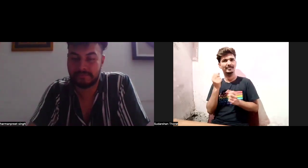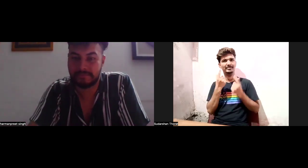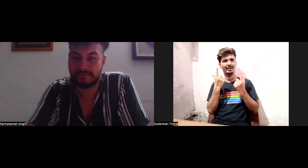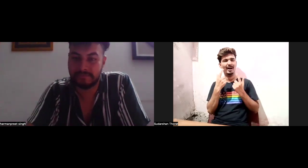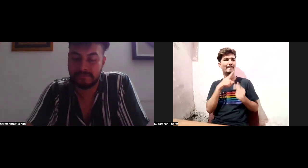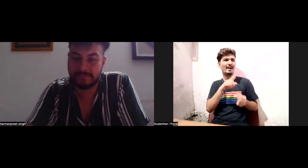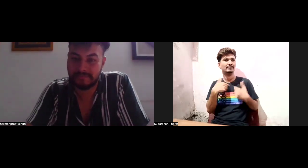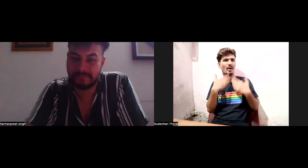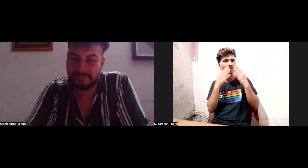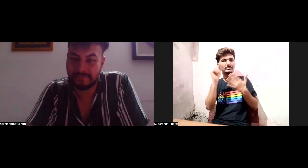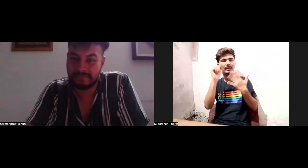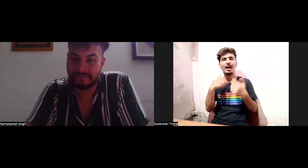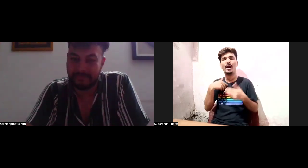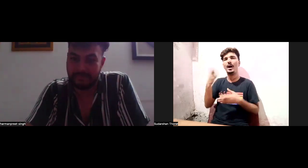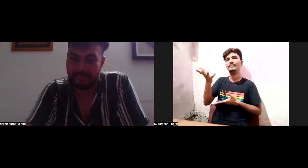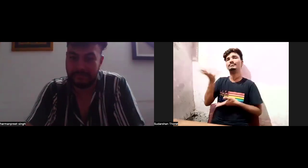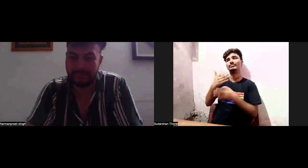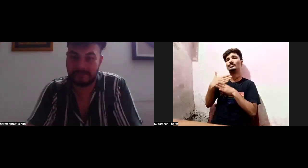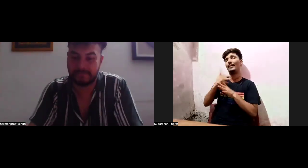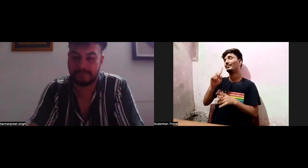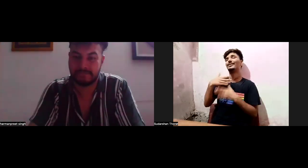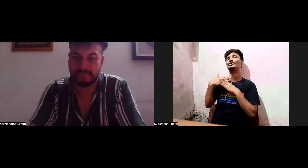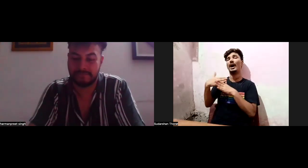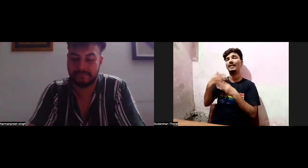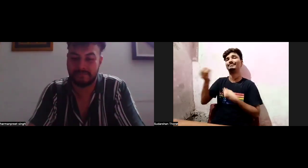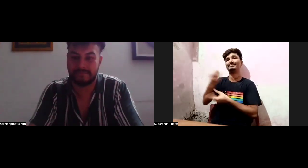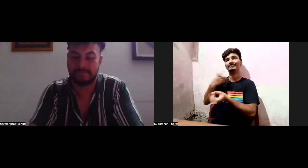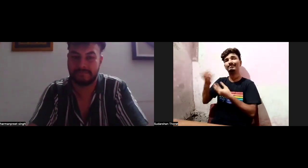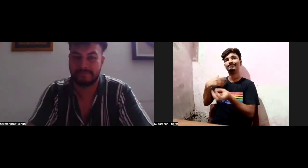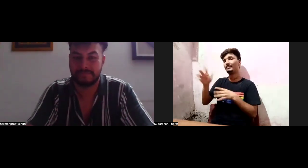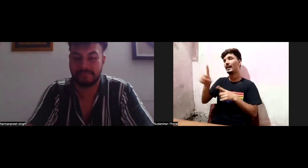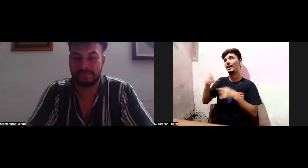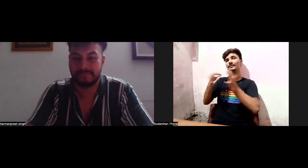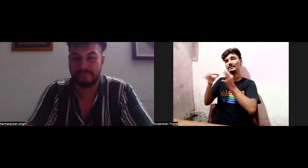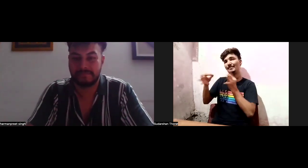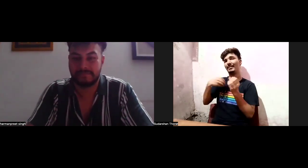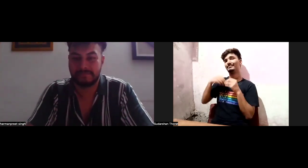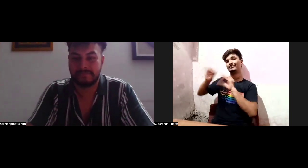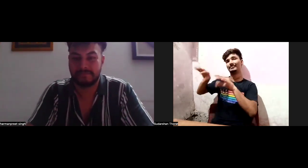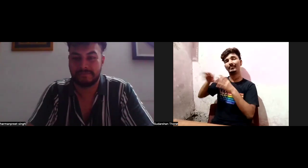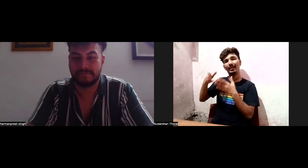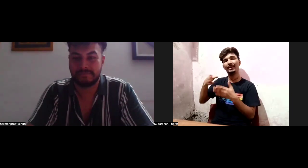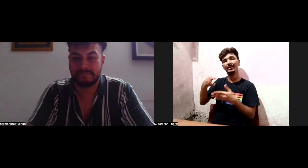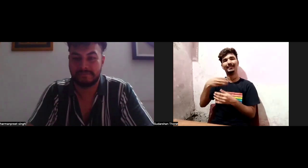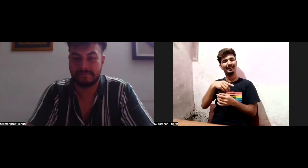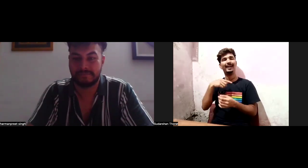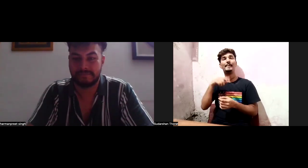discuss with Sai Reddy. I told him that, yeah, that these are the things you should be aware of these things.